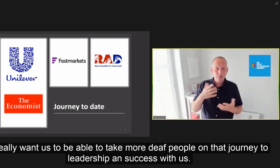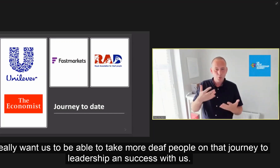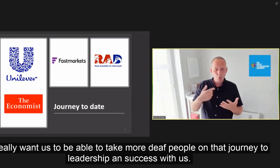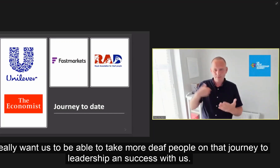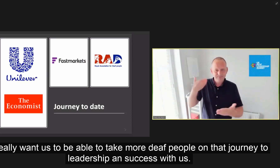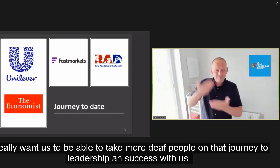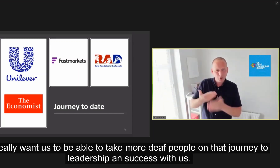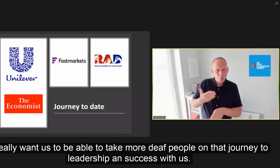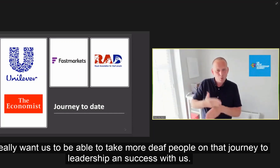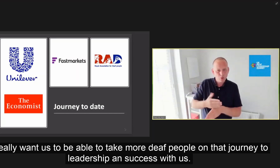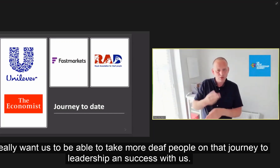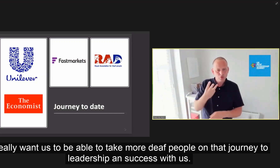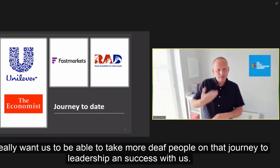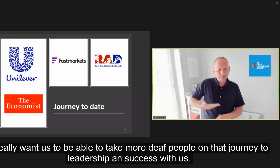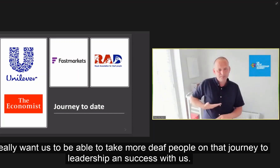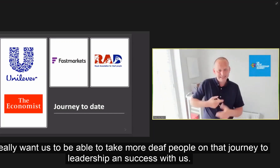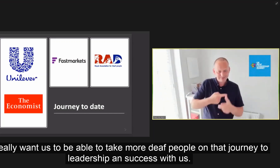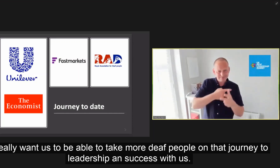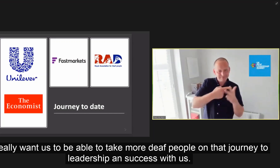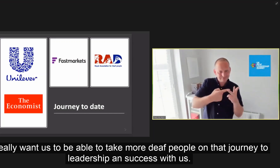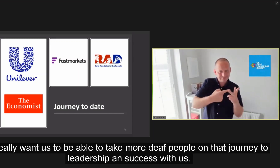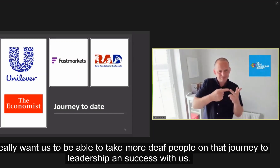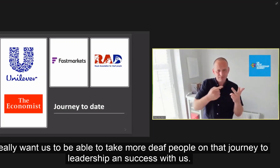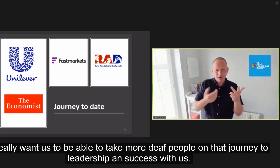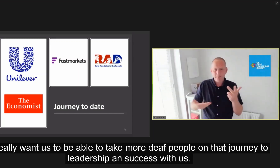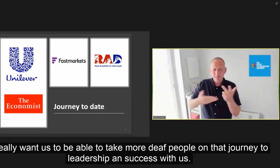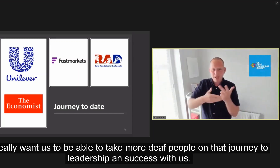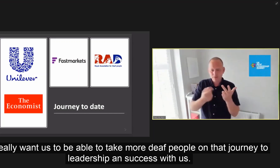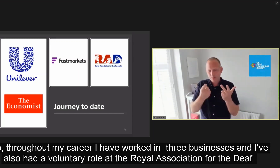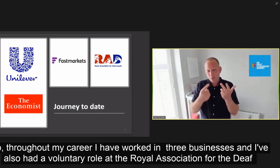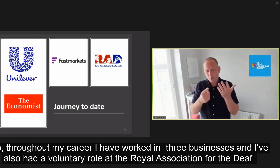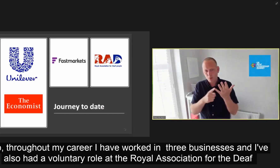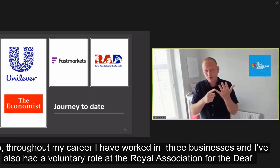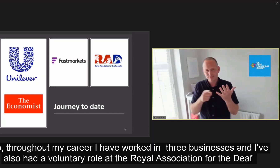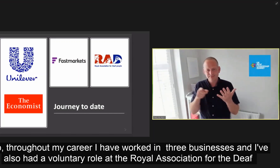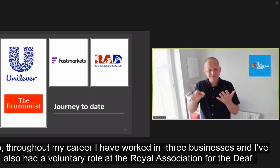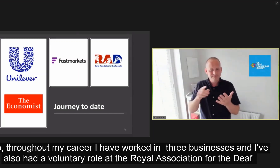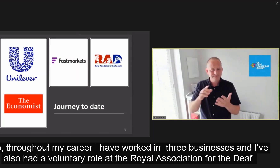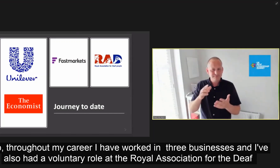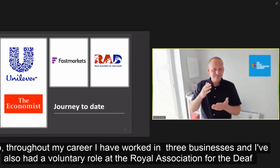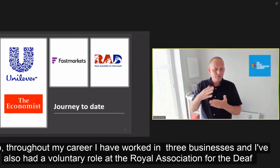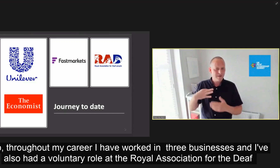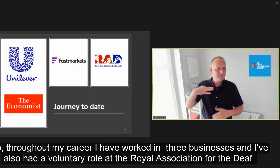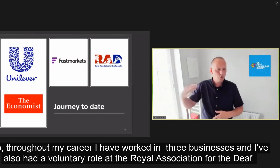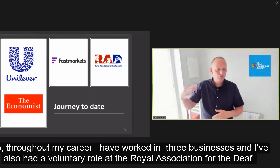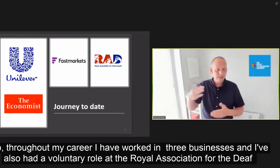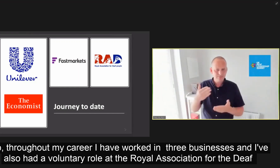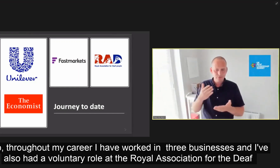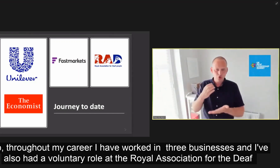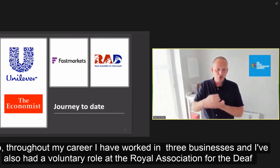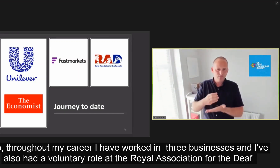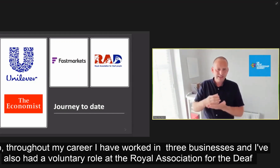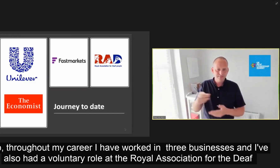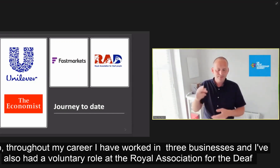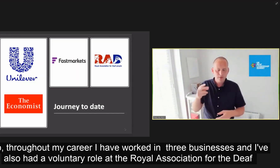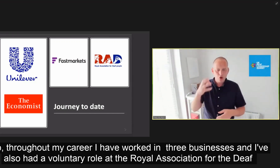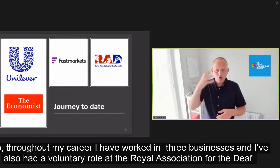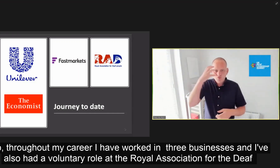deaf people on that journey to leadership and success with us. So throughout my career, I have worked in 3 businesses, and I've also had a